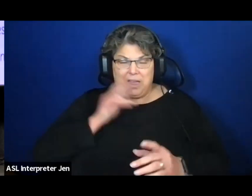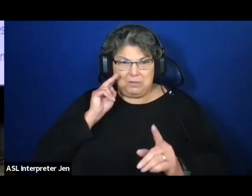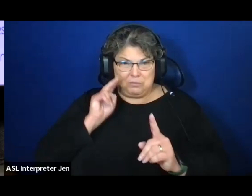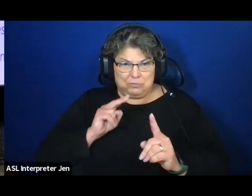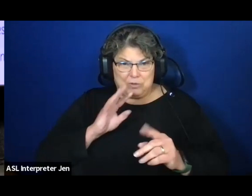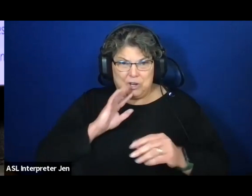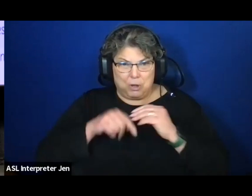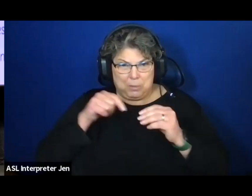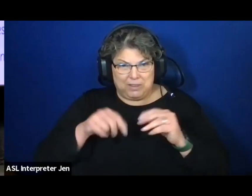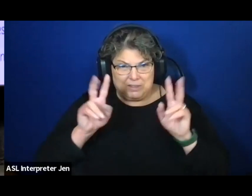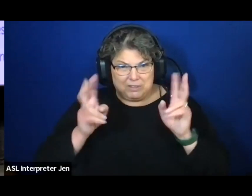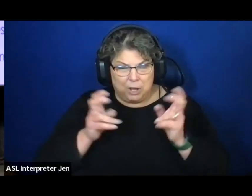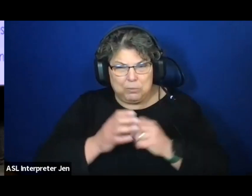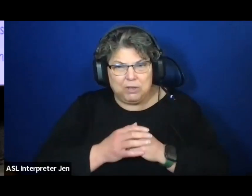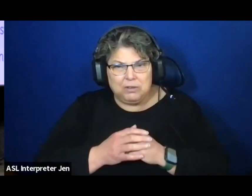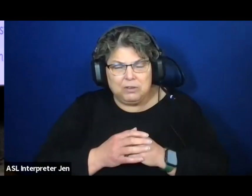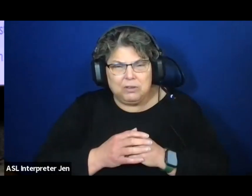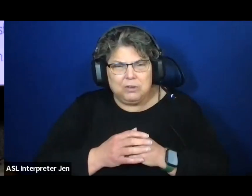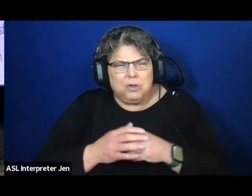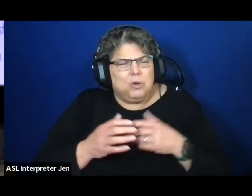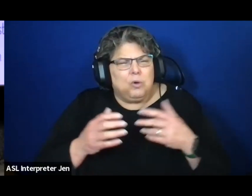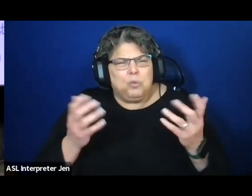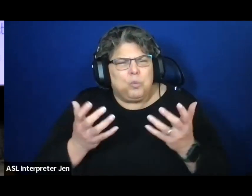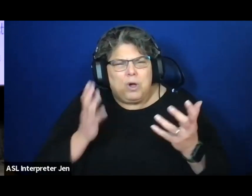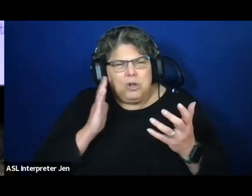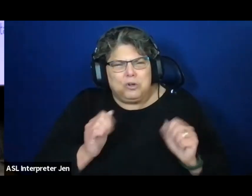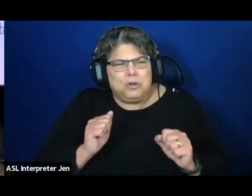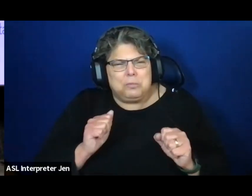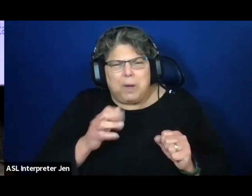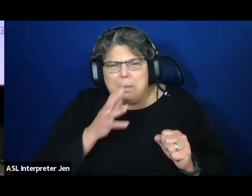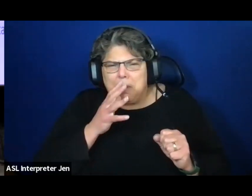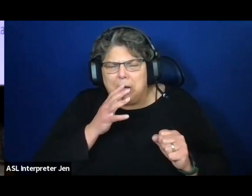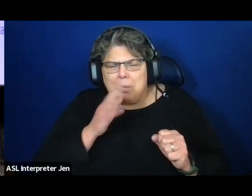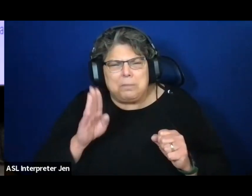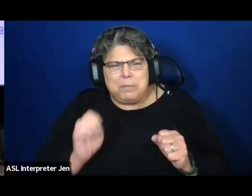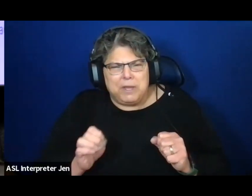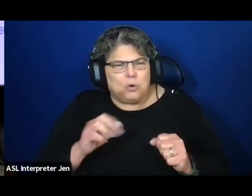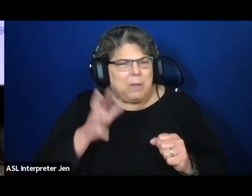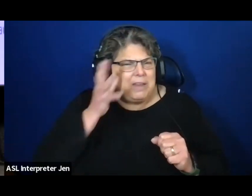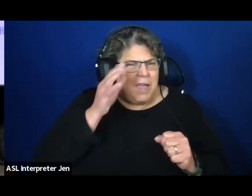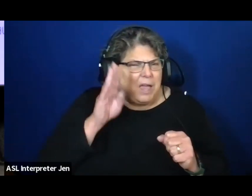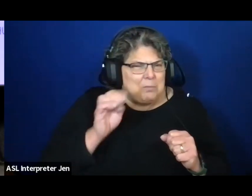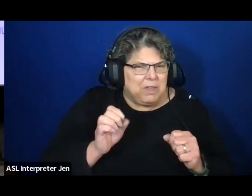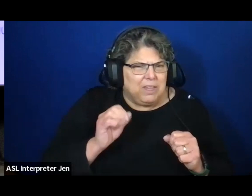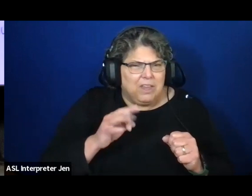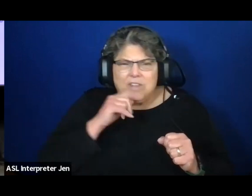topics. What would my mom have been? What would my dad have been if not for all the fight that he had to fight?